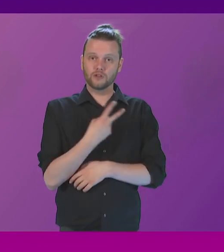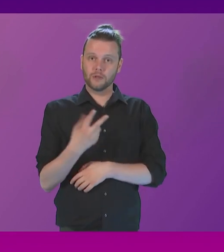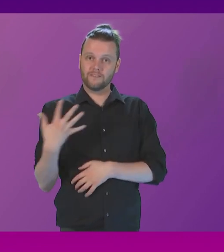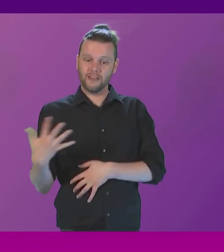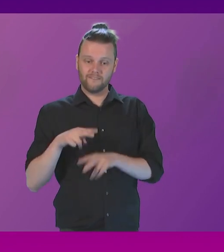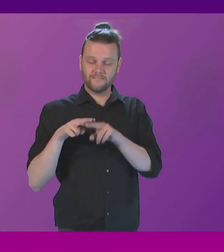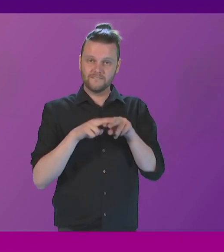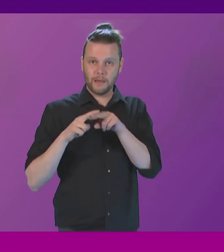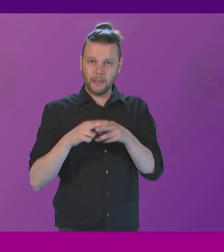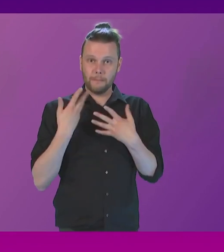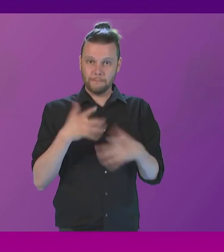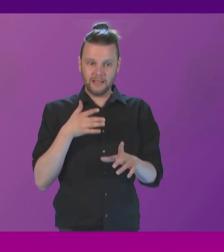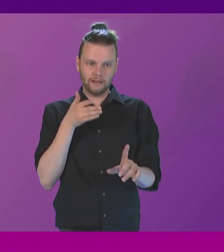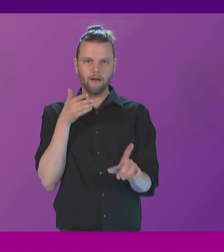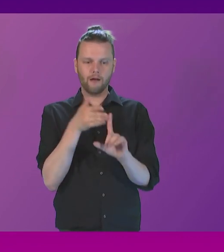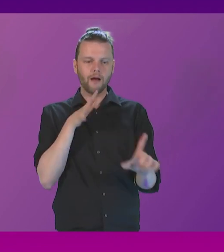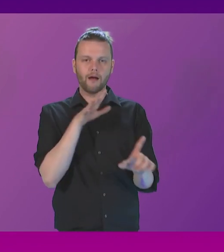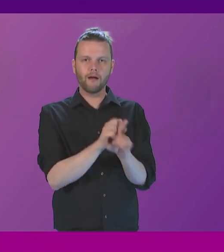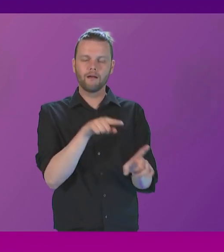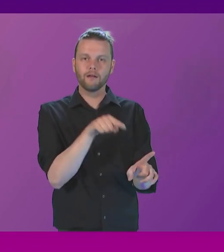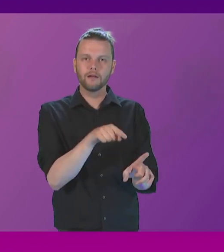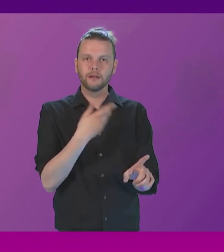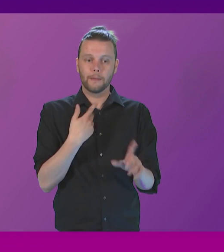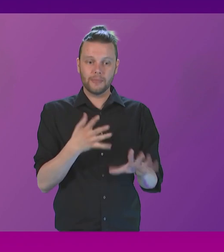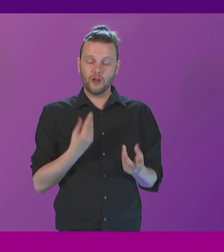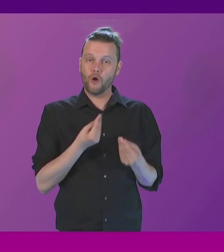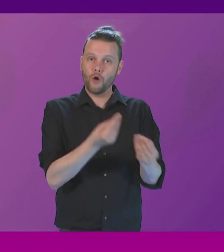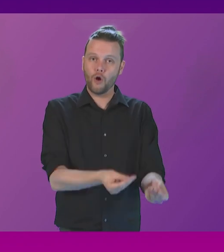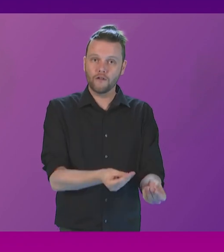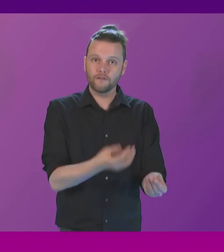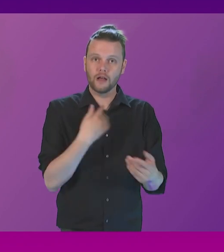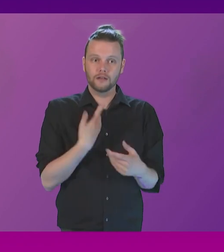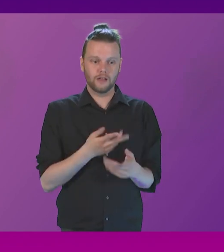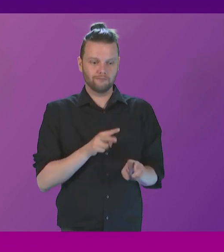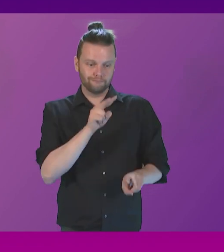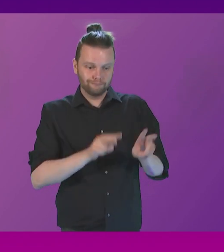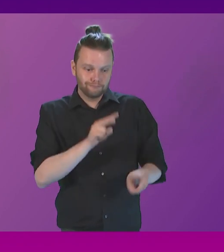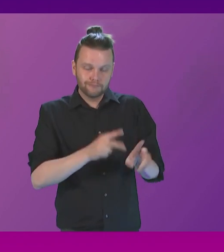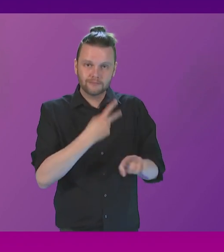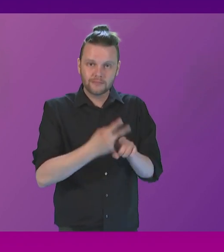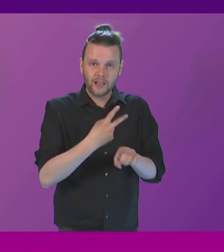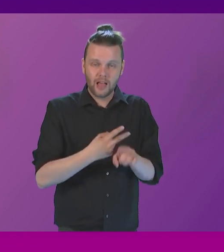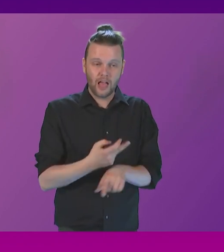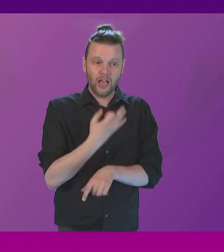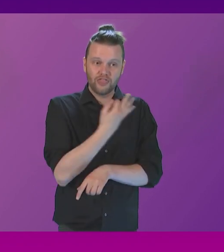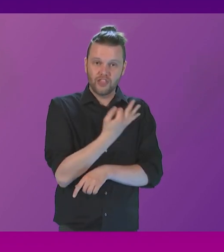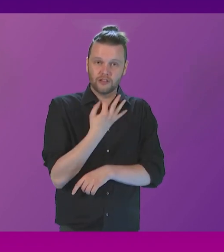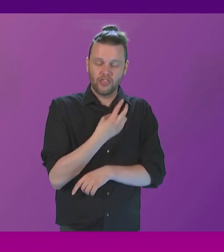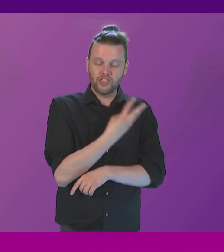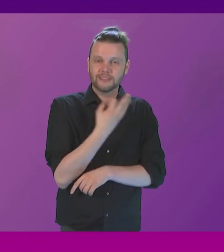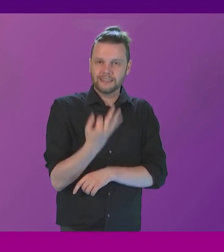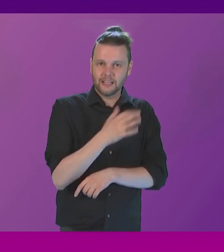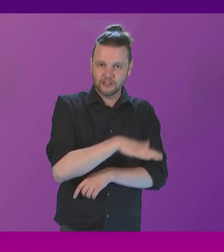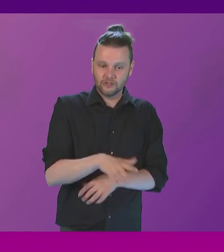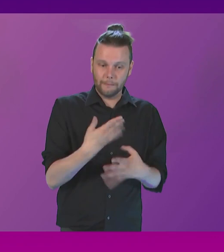families who'd been identified, they'd been offered a retest, only 39 children had